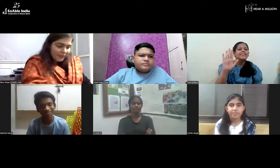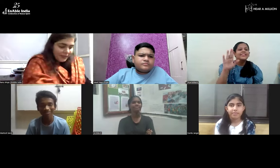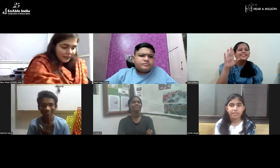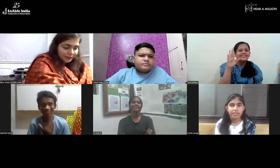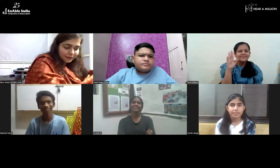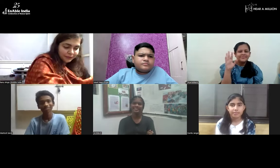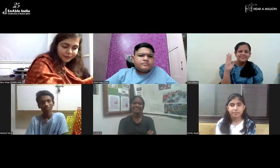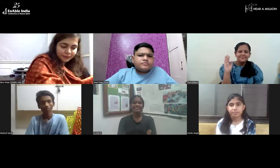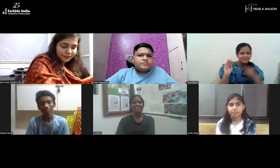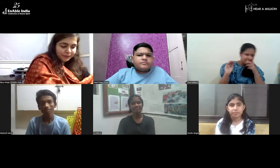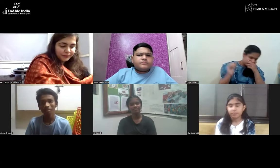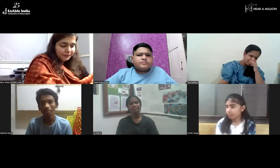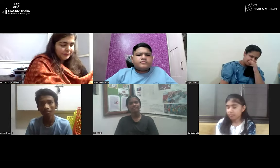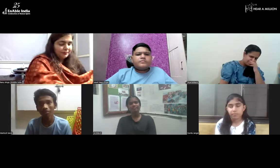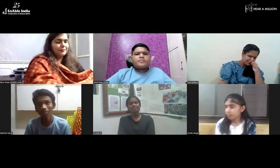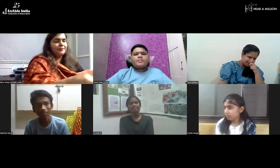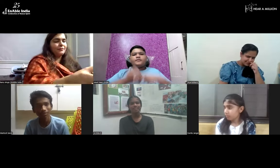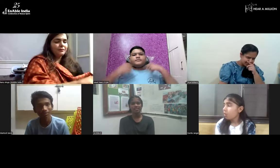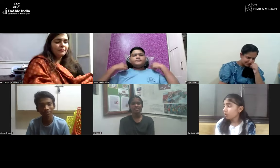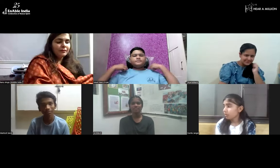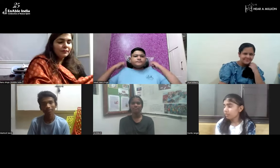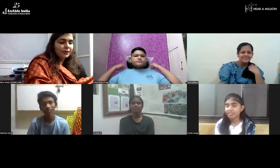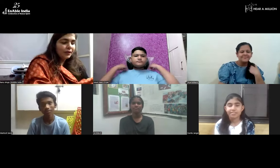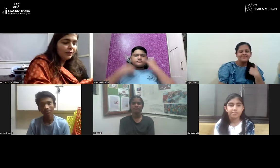Good touch means, for example,